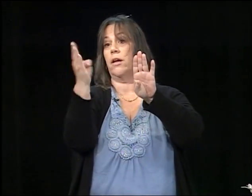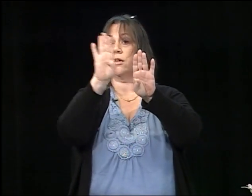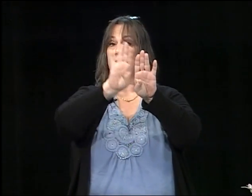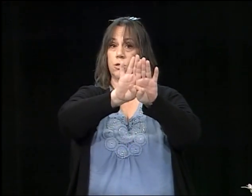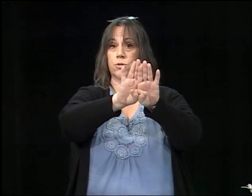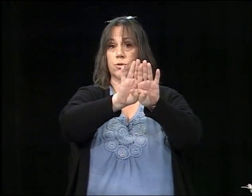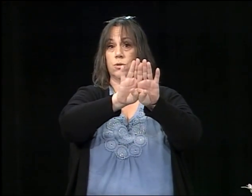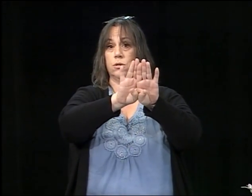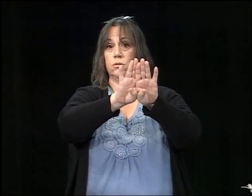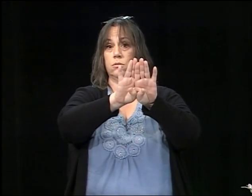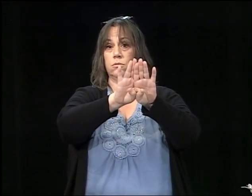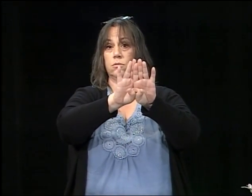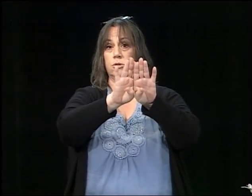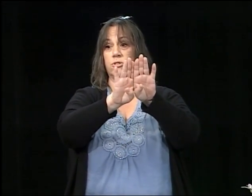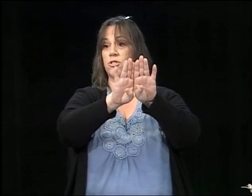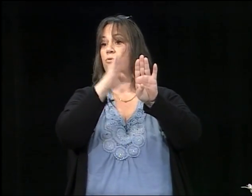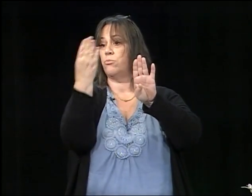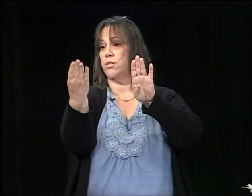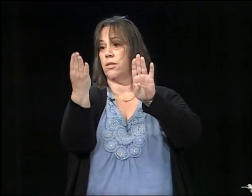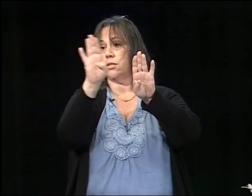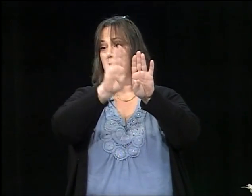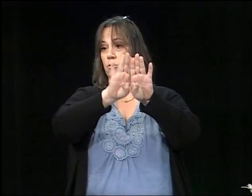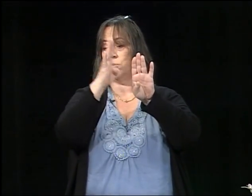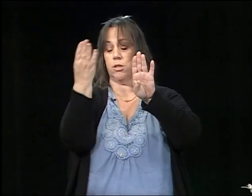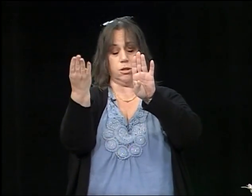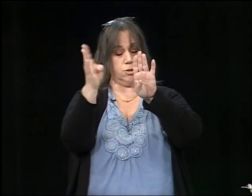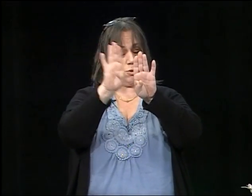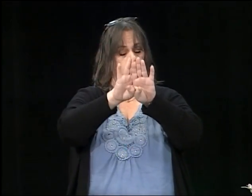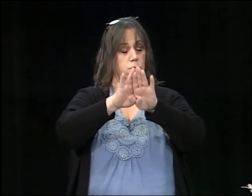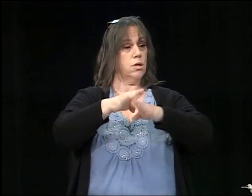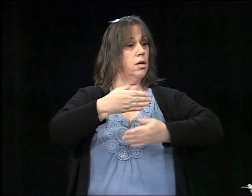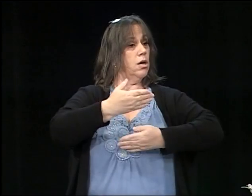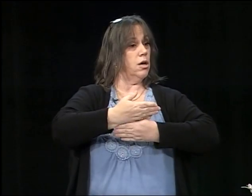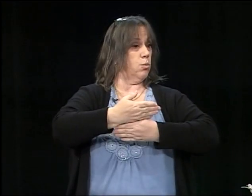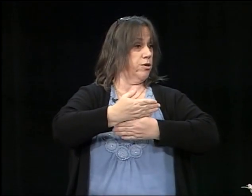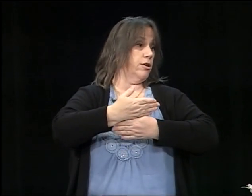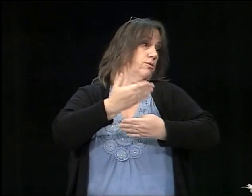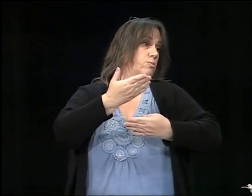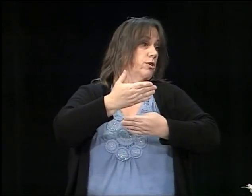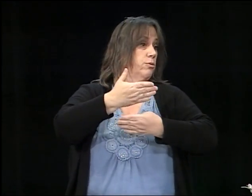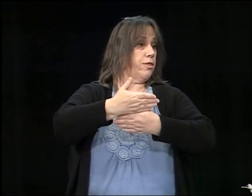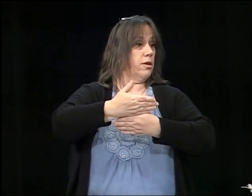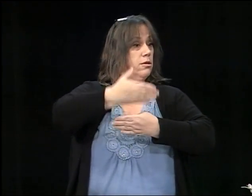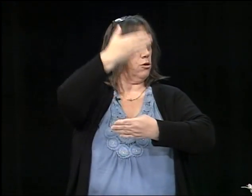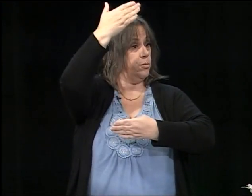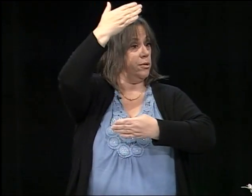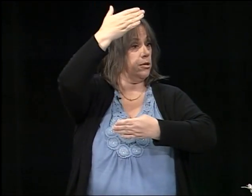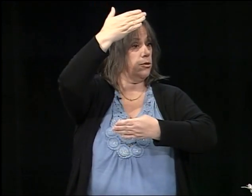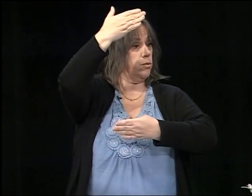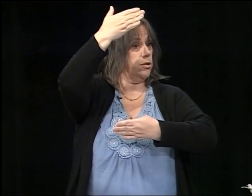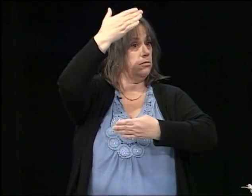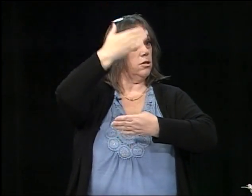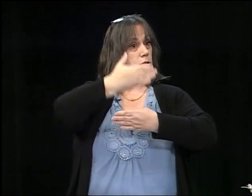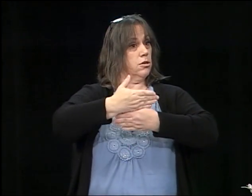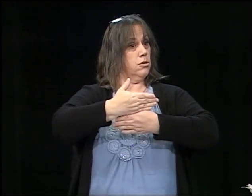can close the door. So it's just representing opening and closing doors. A window is what you would think. You're opening the window and you can close a